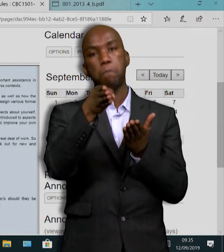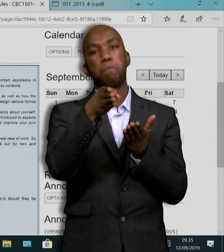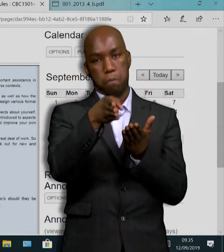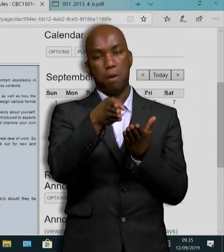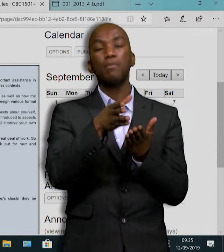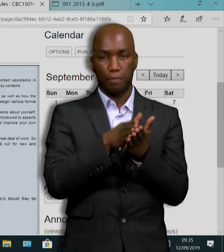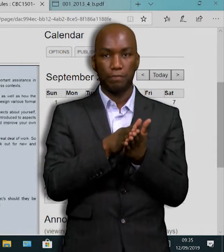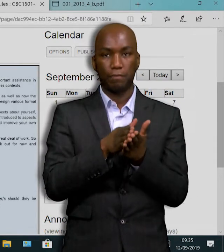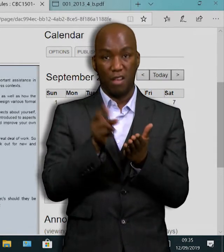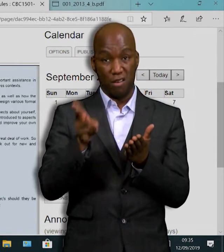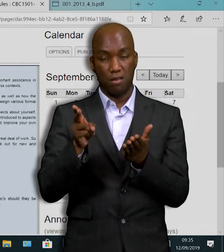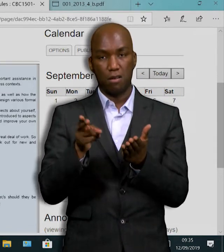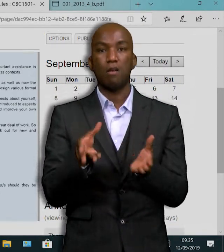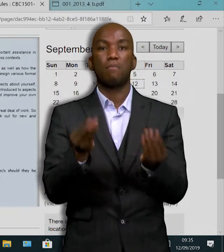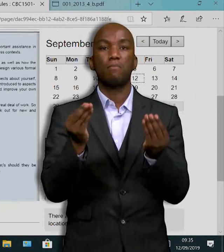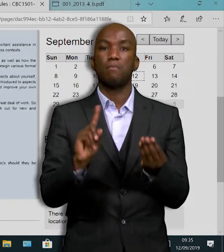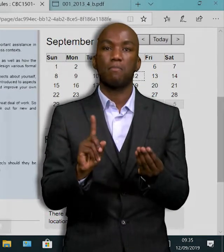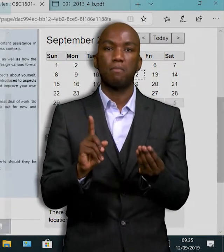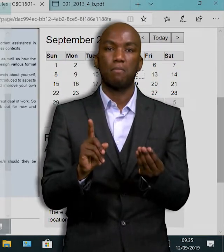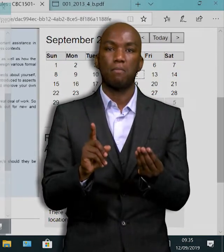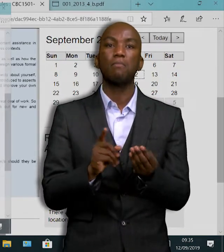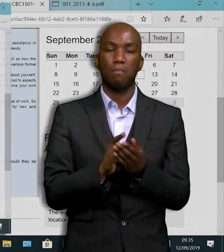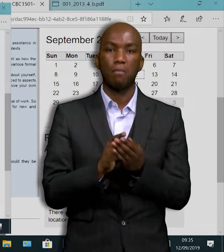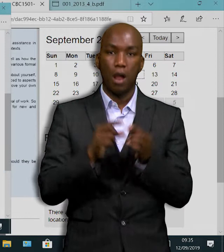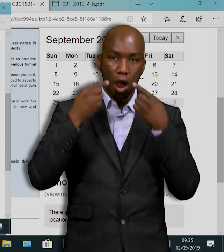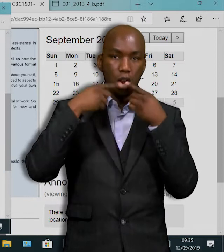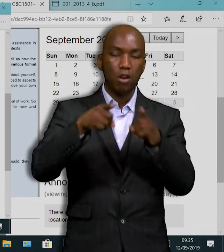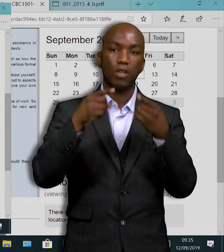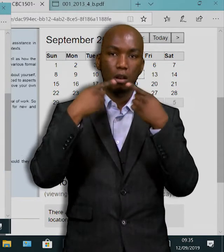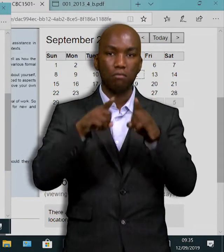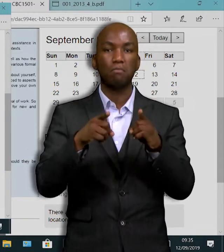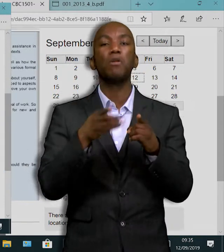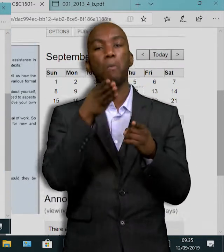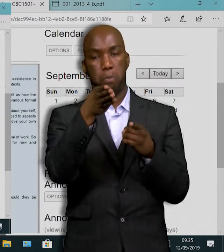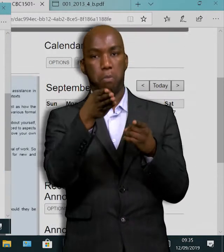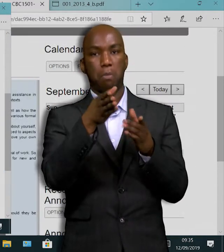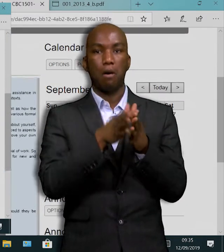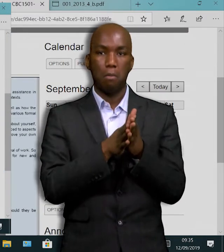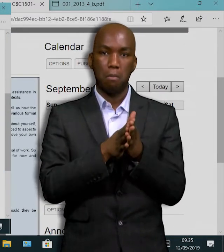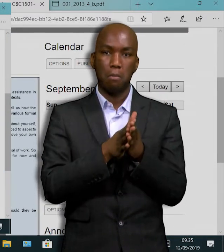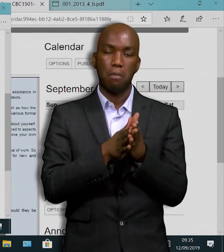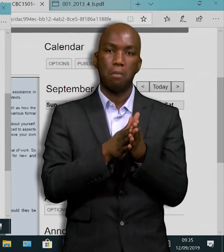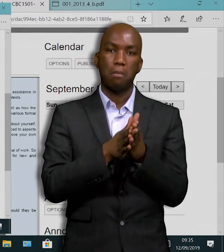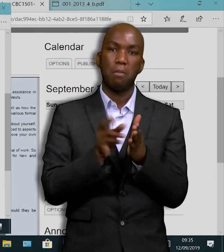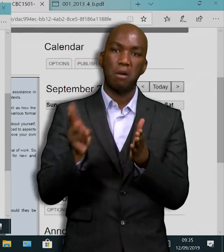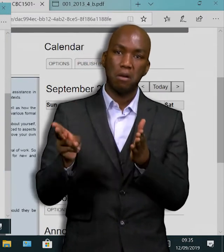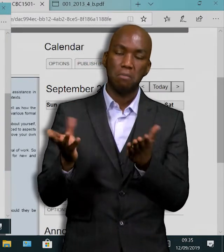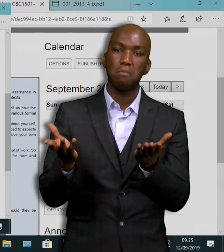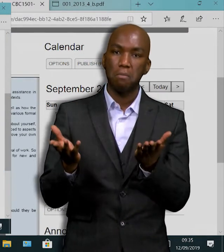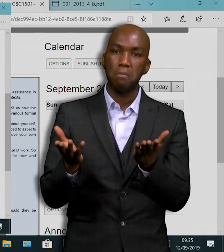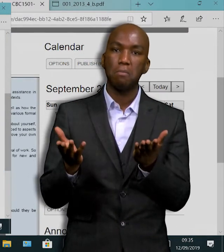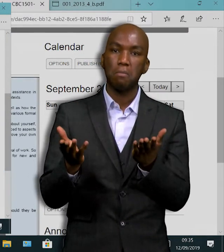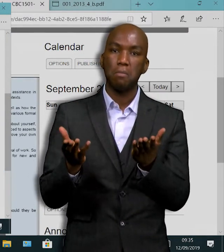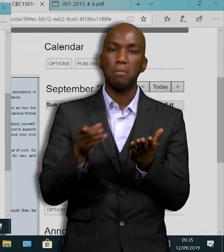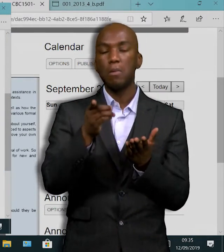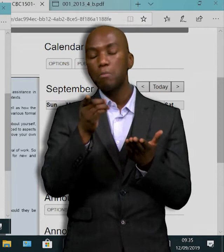You will also find the most recent announcements on this page, as well as a course